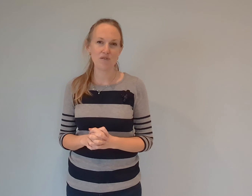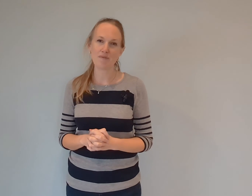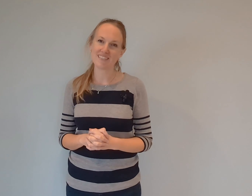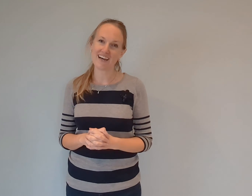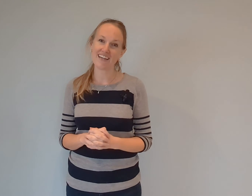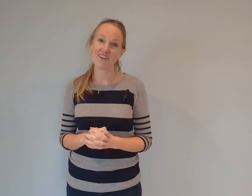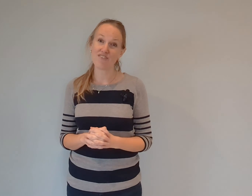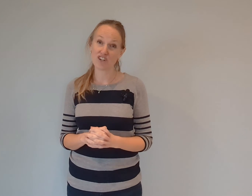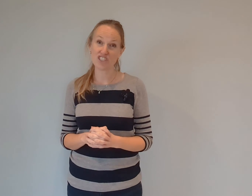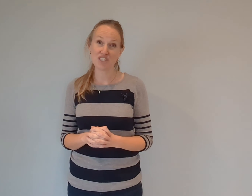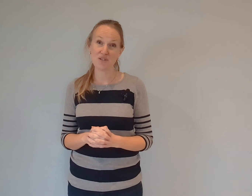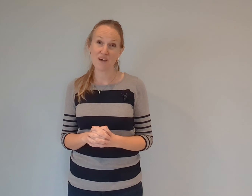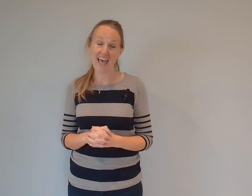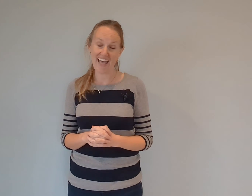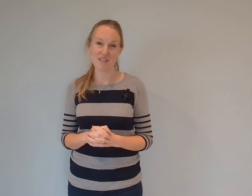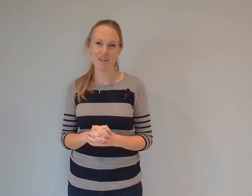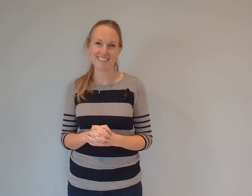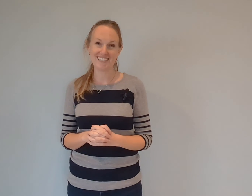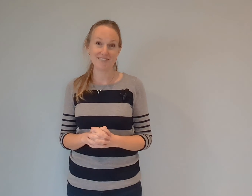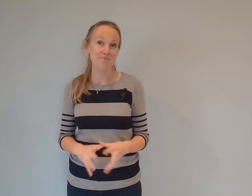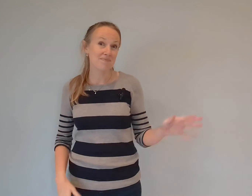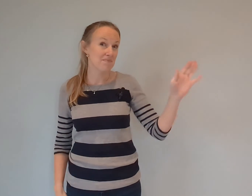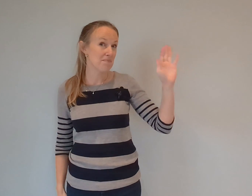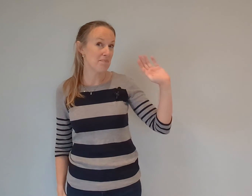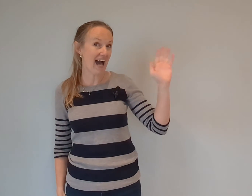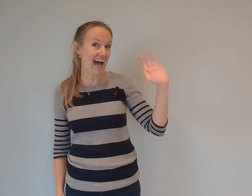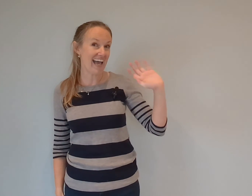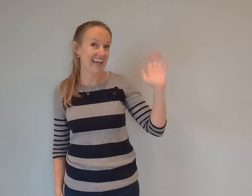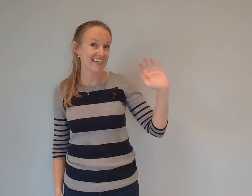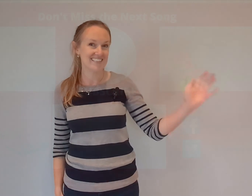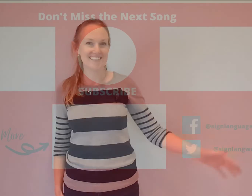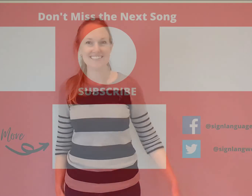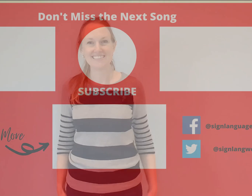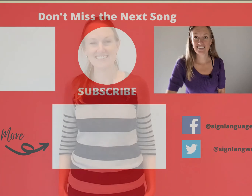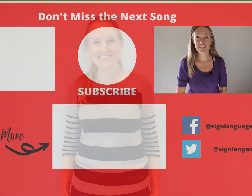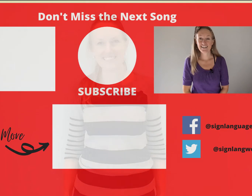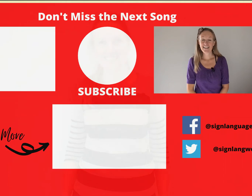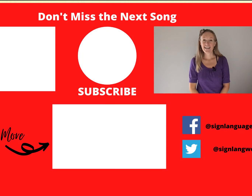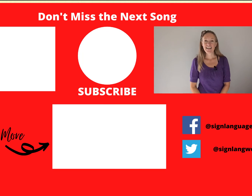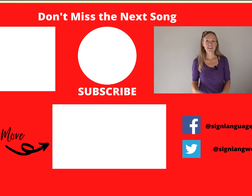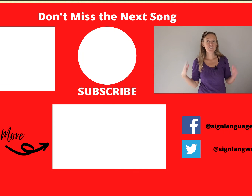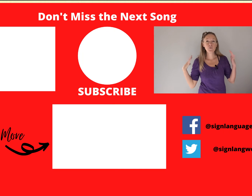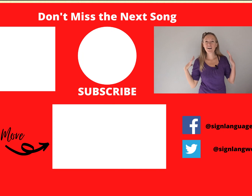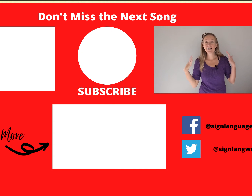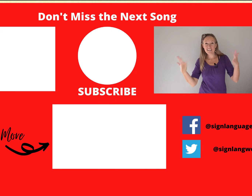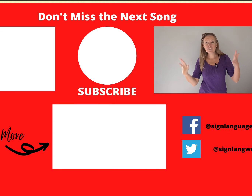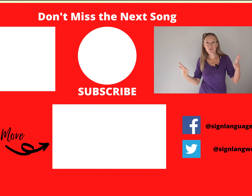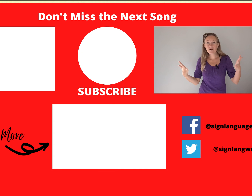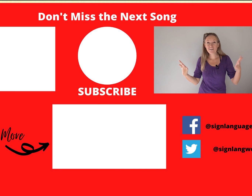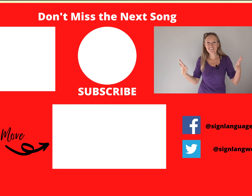when we sign verse 2 and the bridge. Bye. If you want even more than